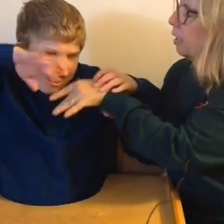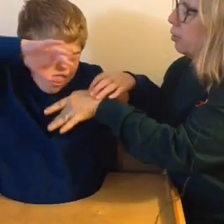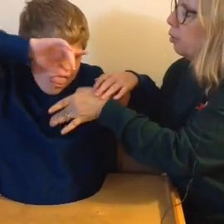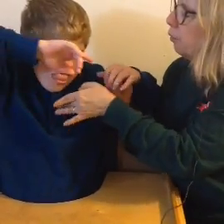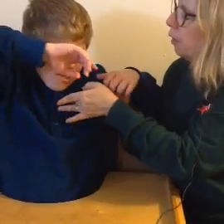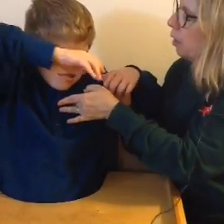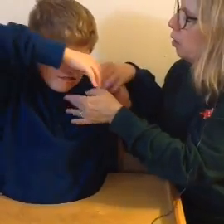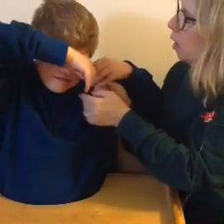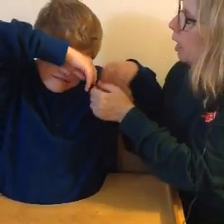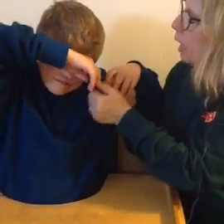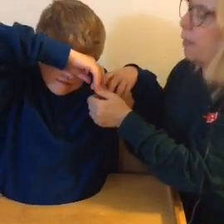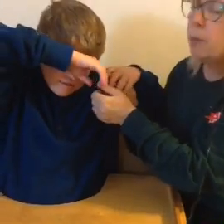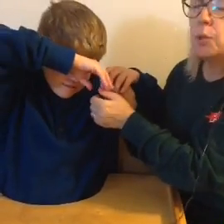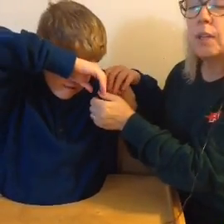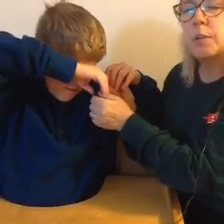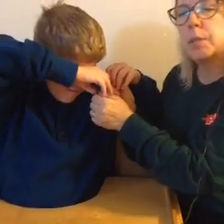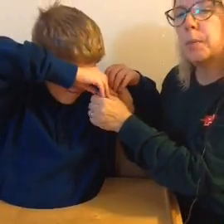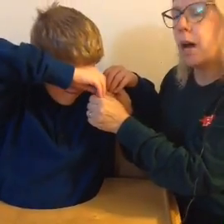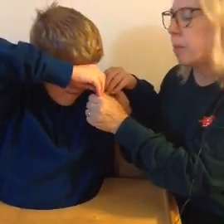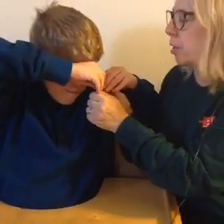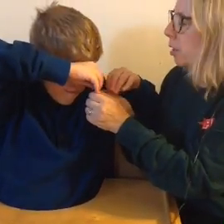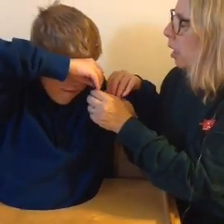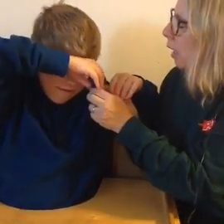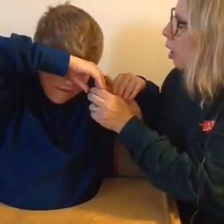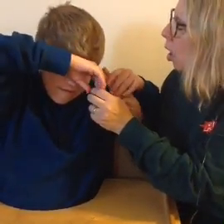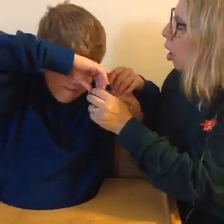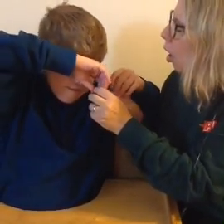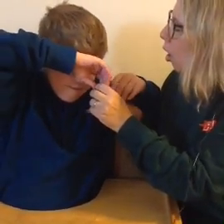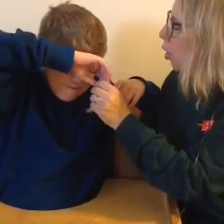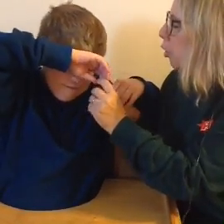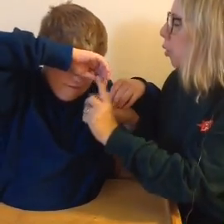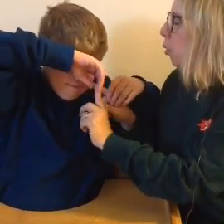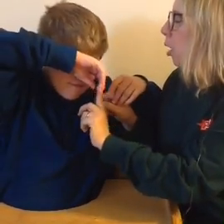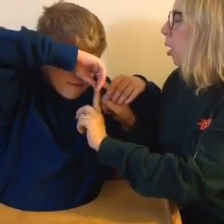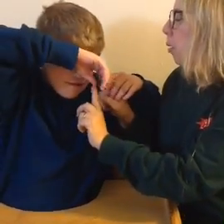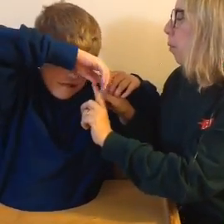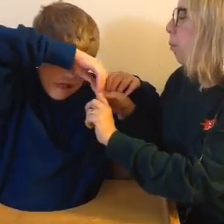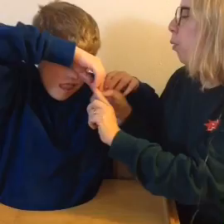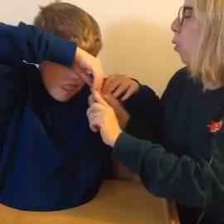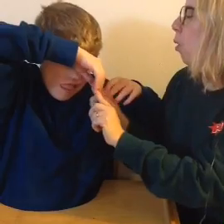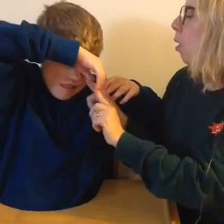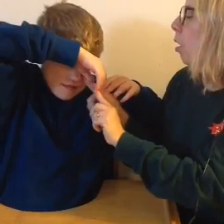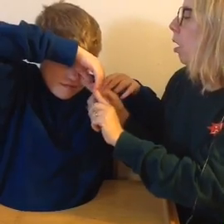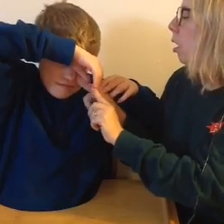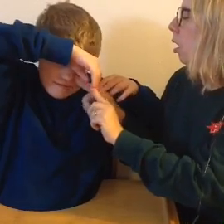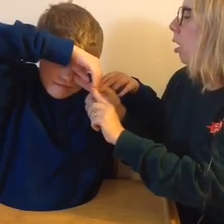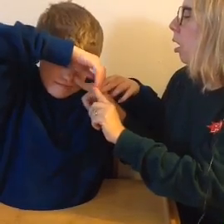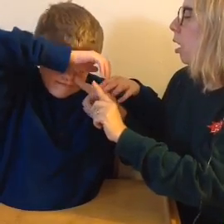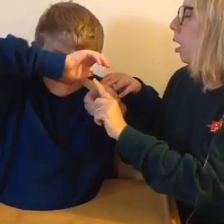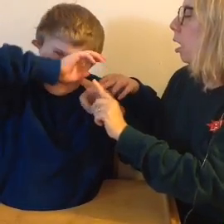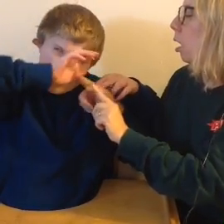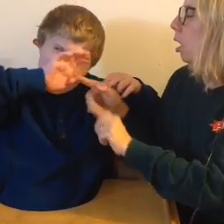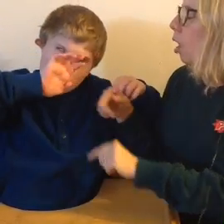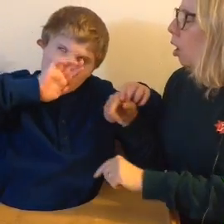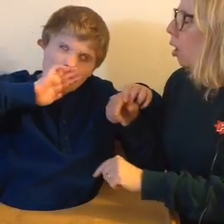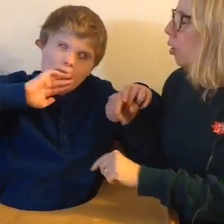you feel. And then we'll give him some options like, are you bored? Are